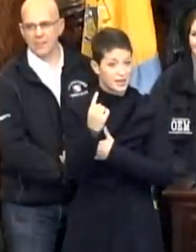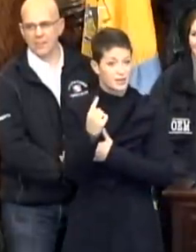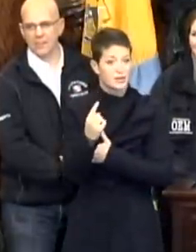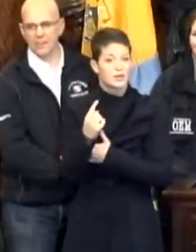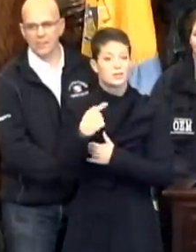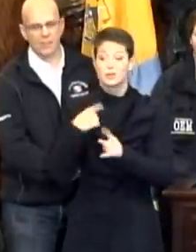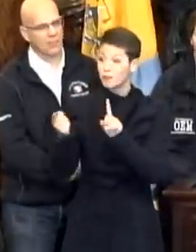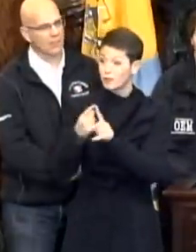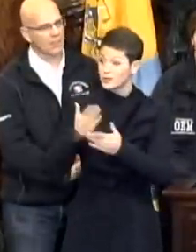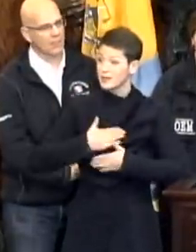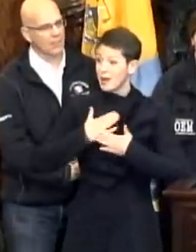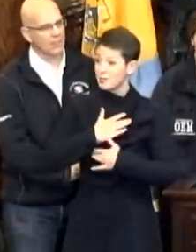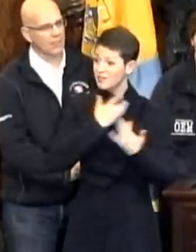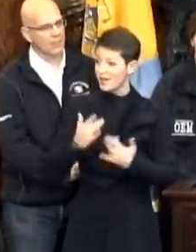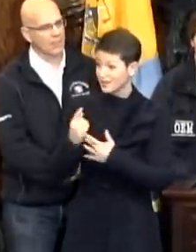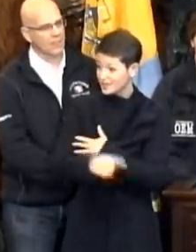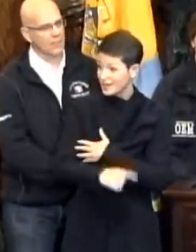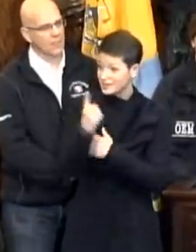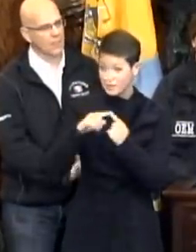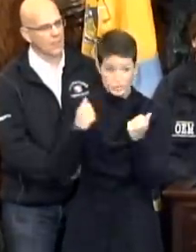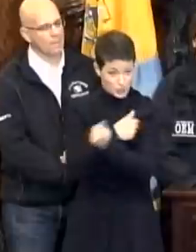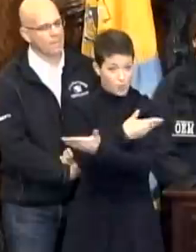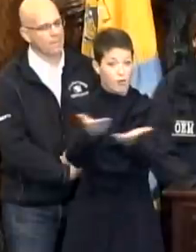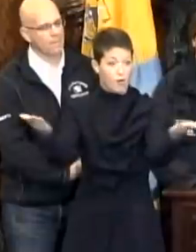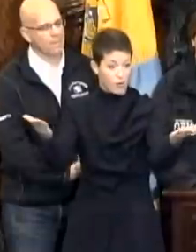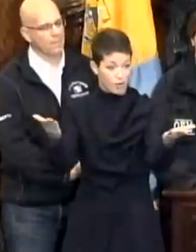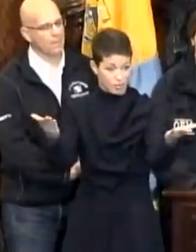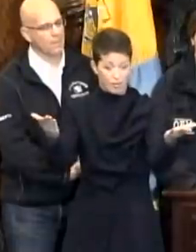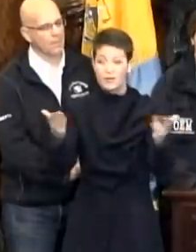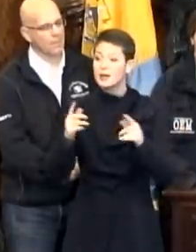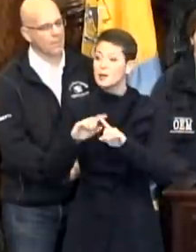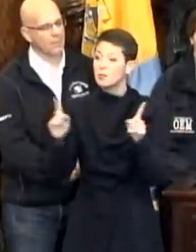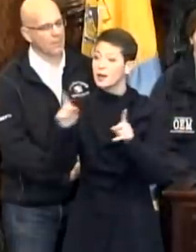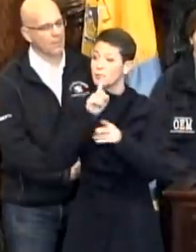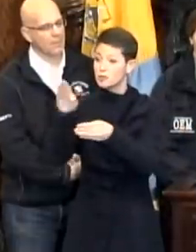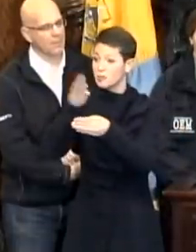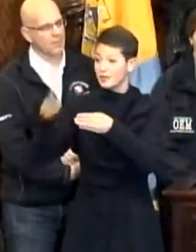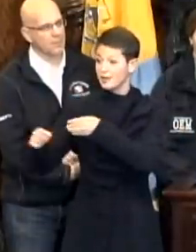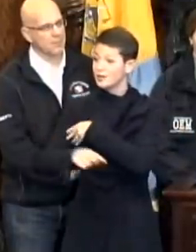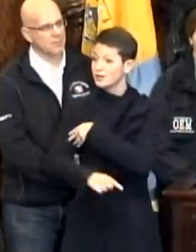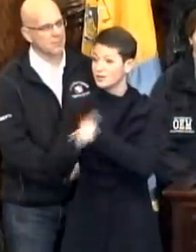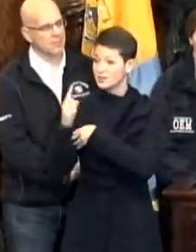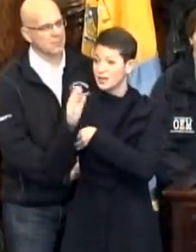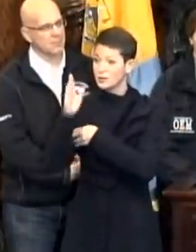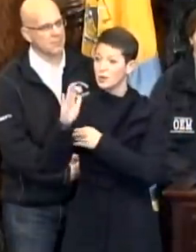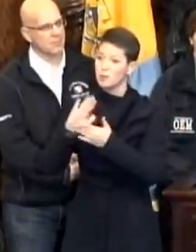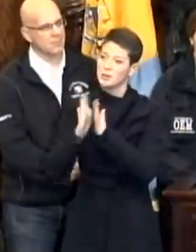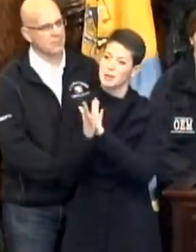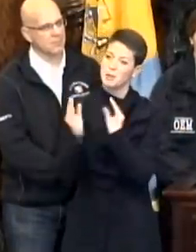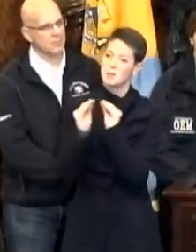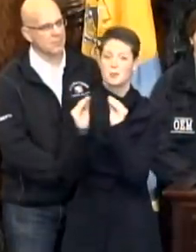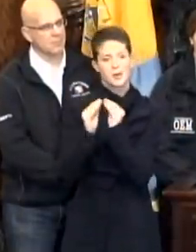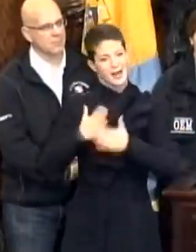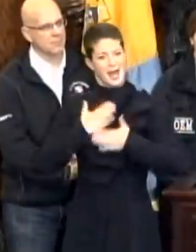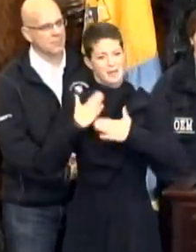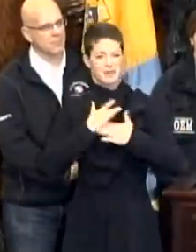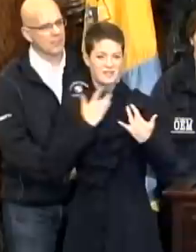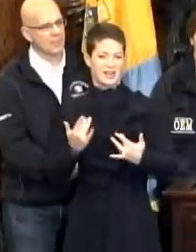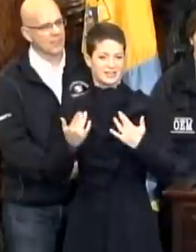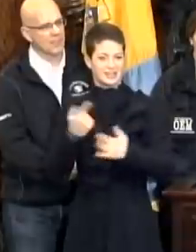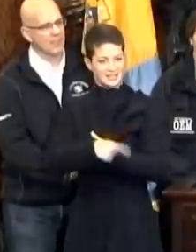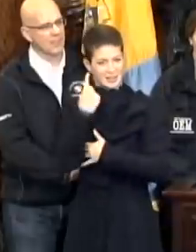one, happy Valentine's Day to everyone here, and I'm sure by the end of the day, it will be an even happier Valentine's